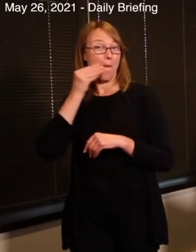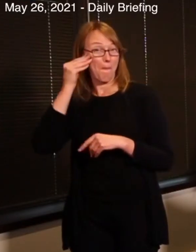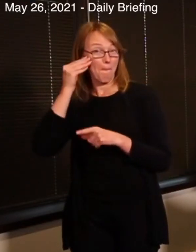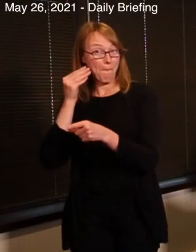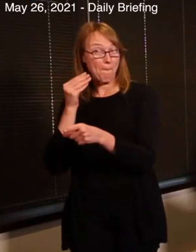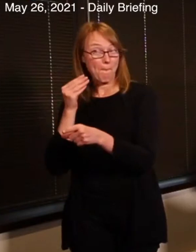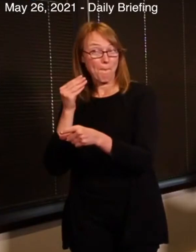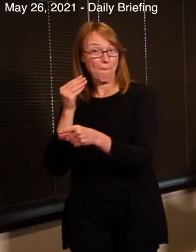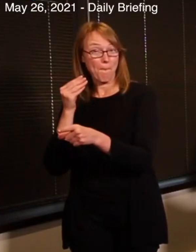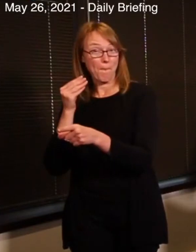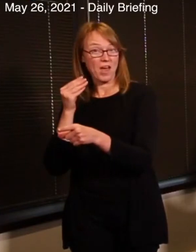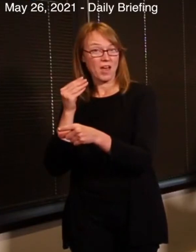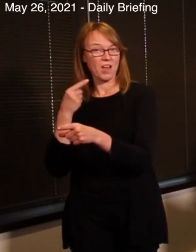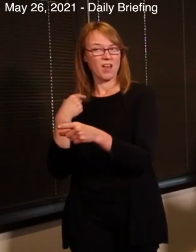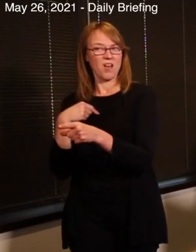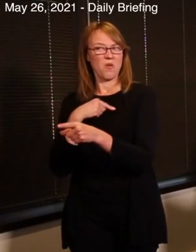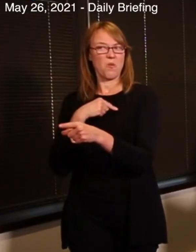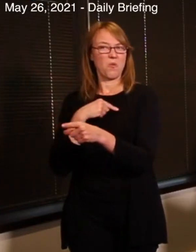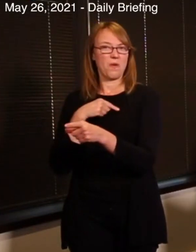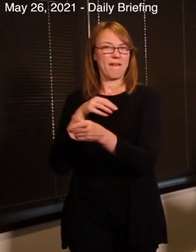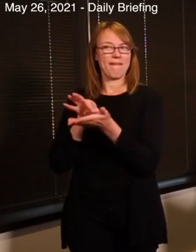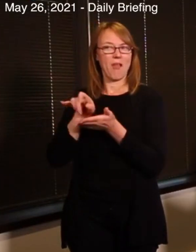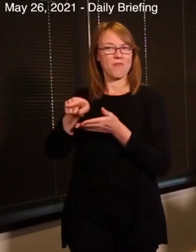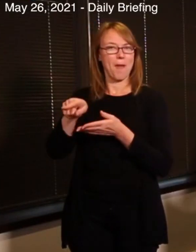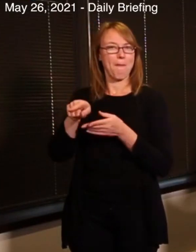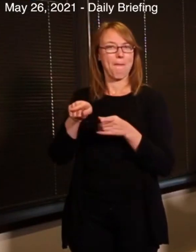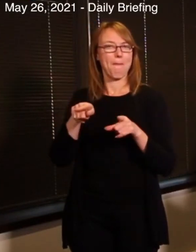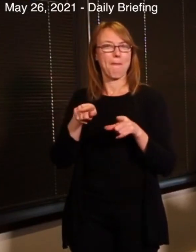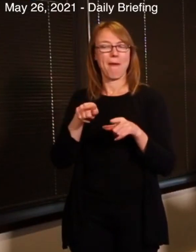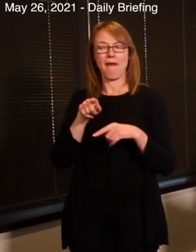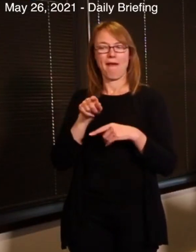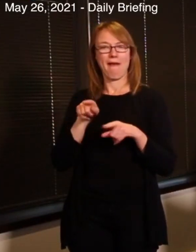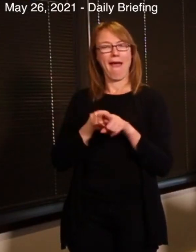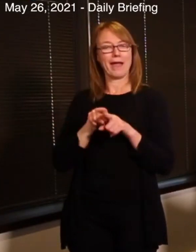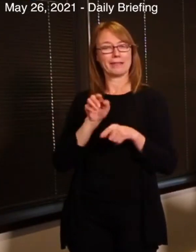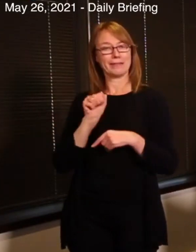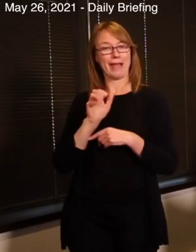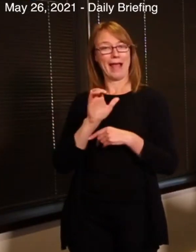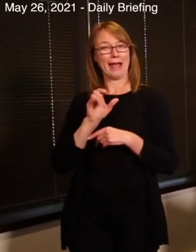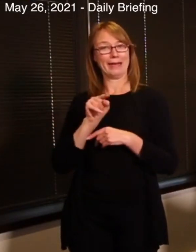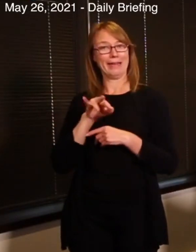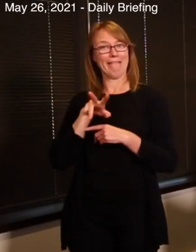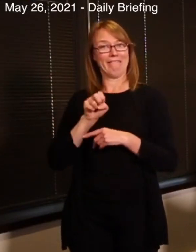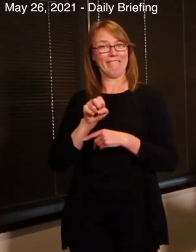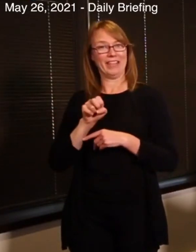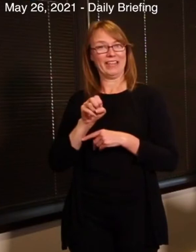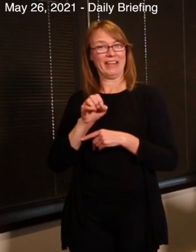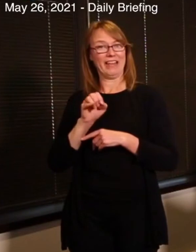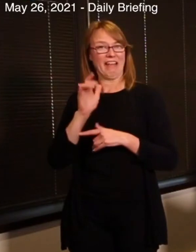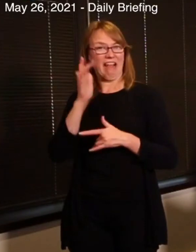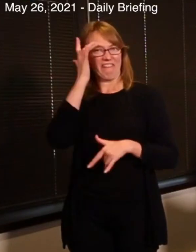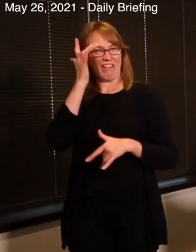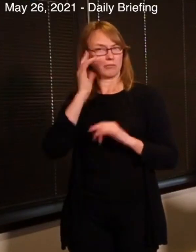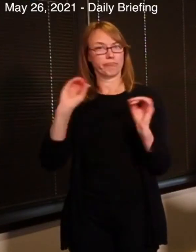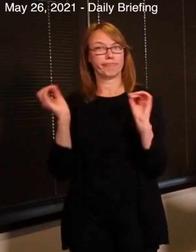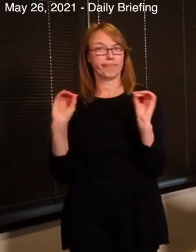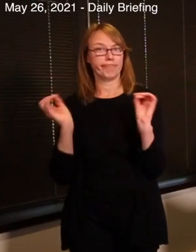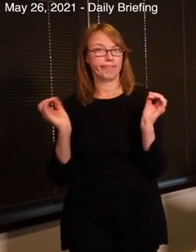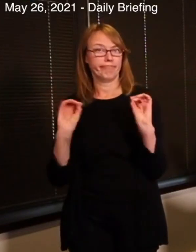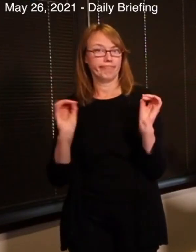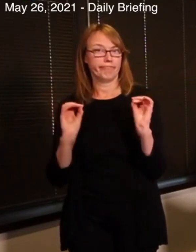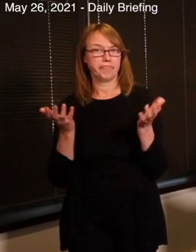no longer actively infected with COVID. So the challenges of these different patients are, of course, due to what